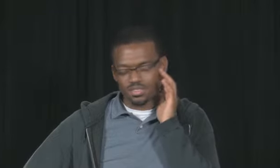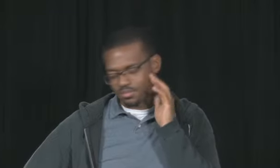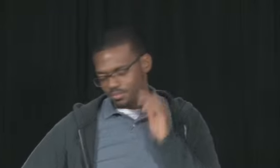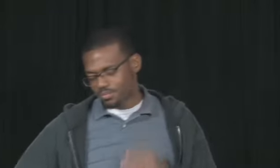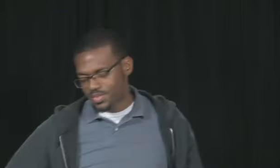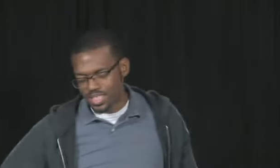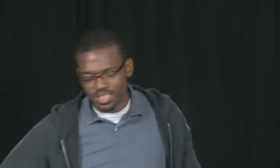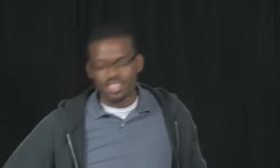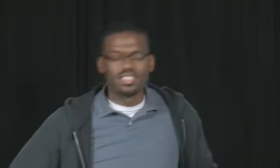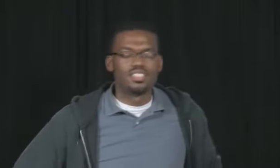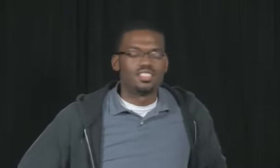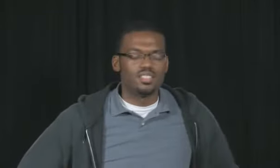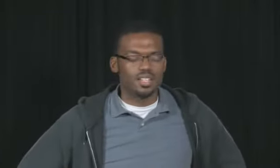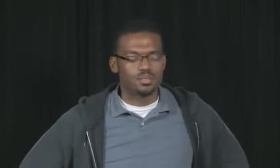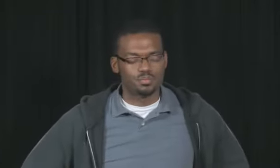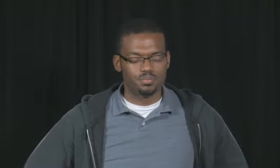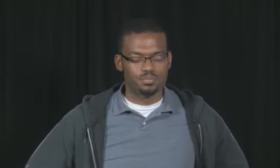Hmm. Okay.